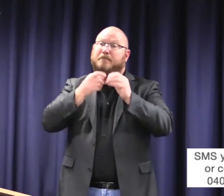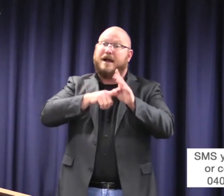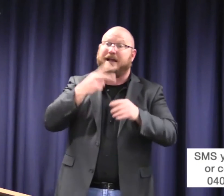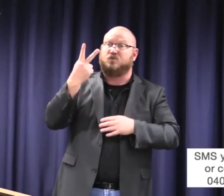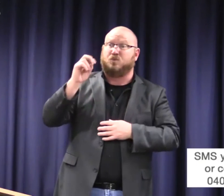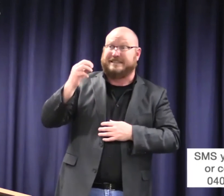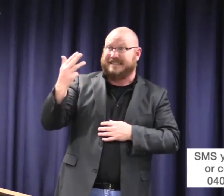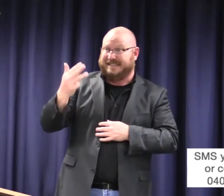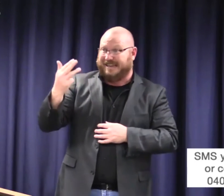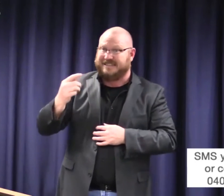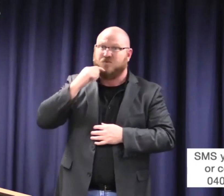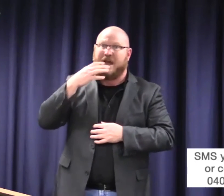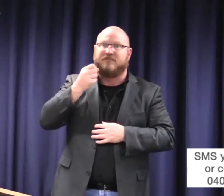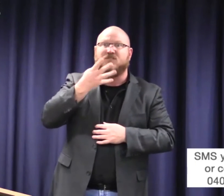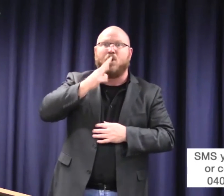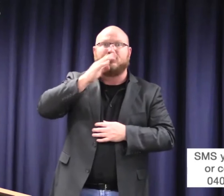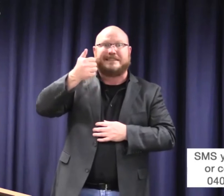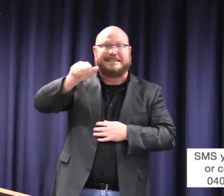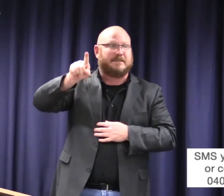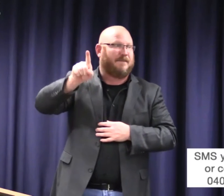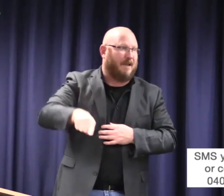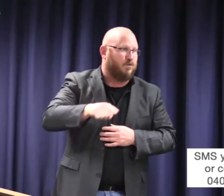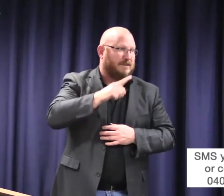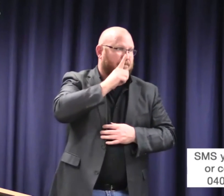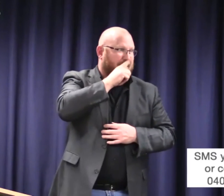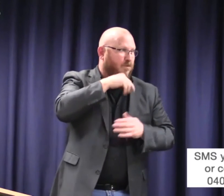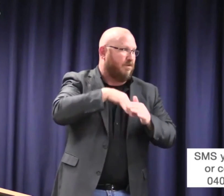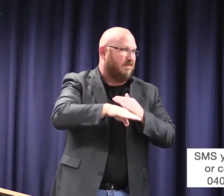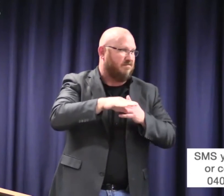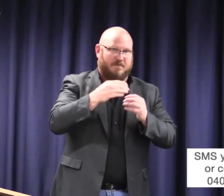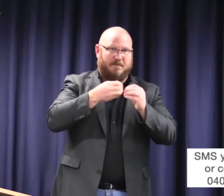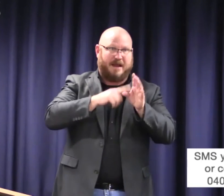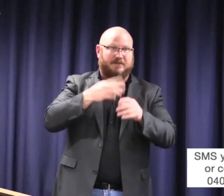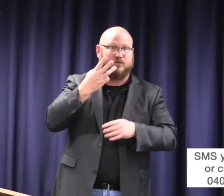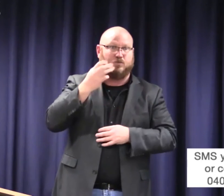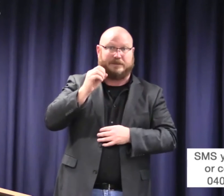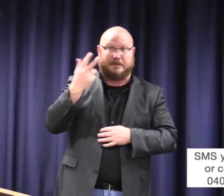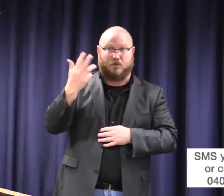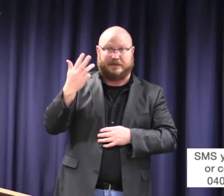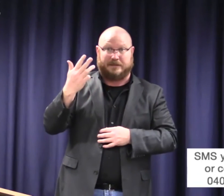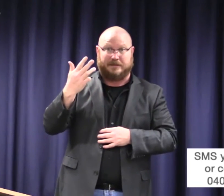will be registered in 3 years. And so by 2019, we'll have